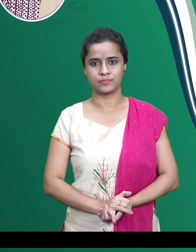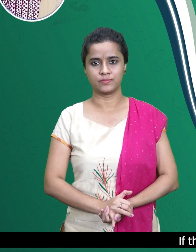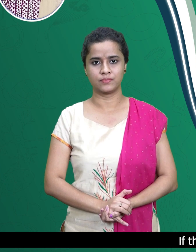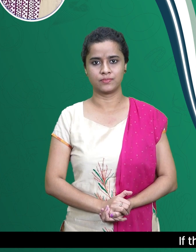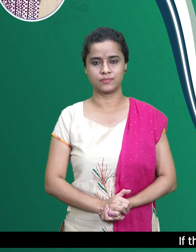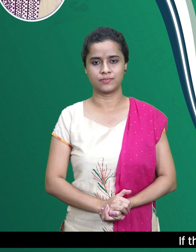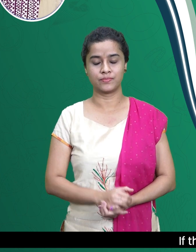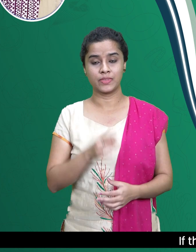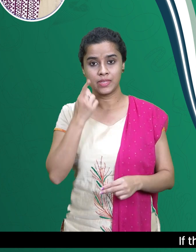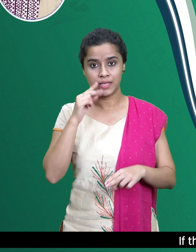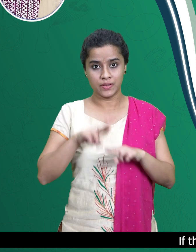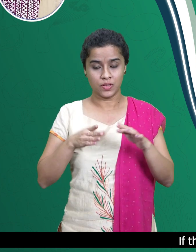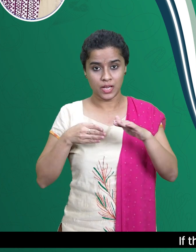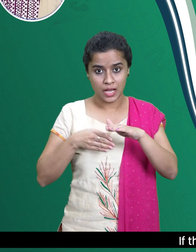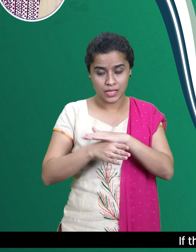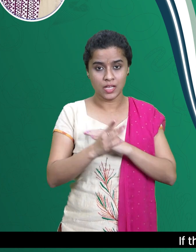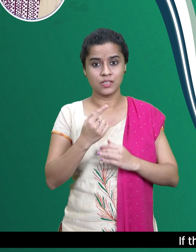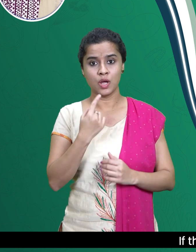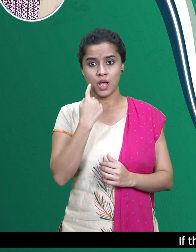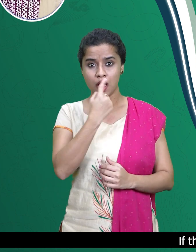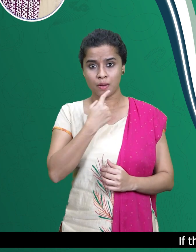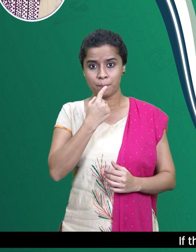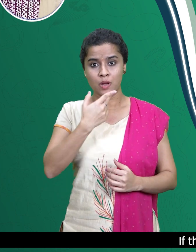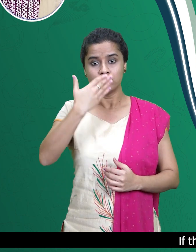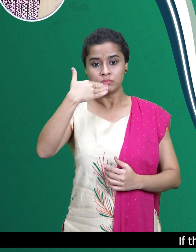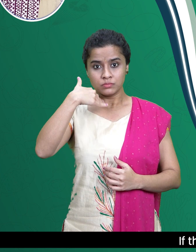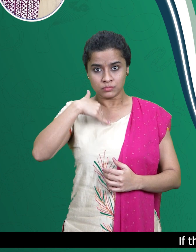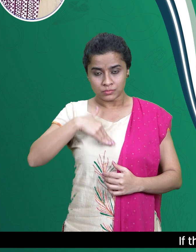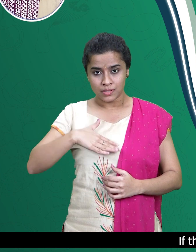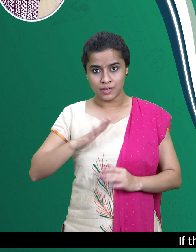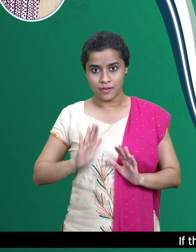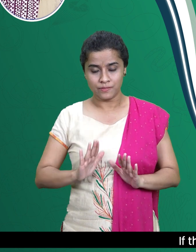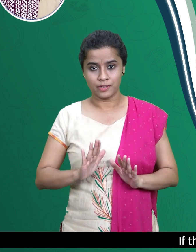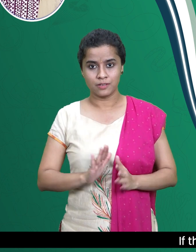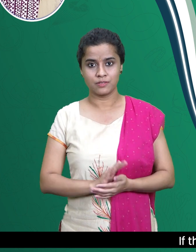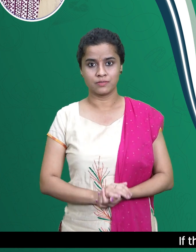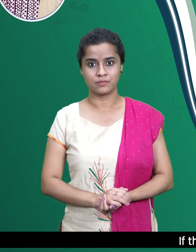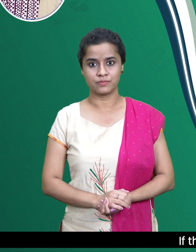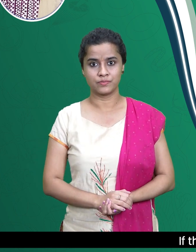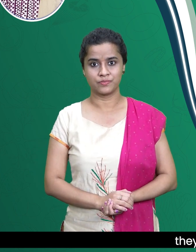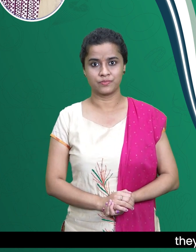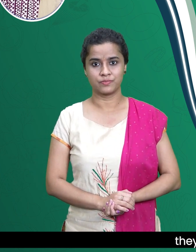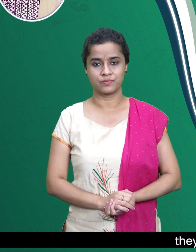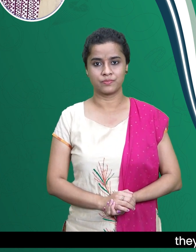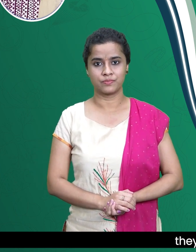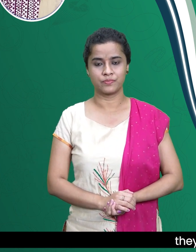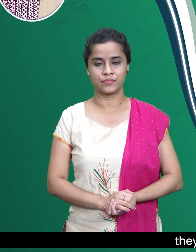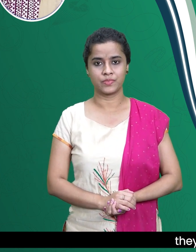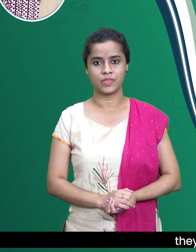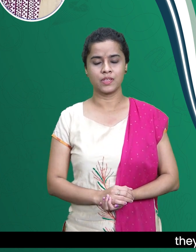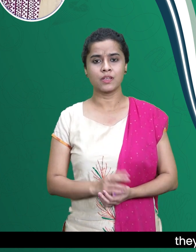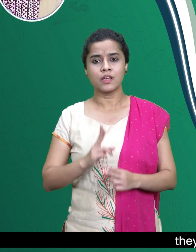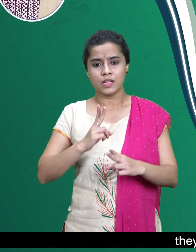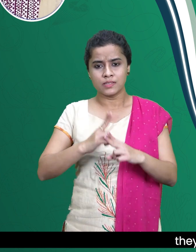If they enter through the mouth, they can stay